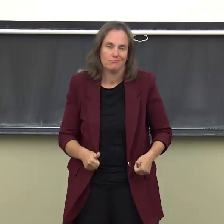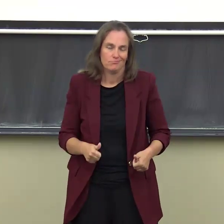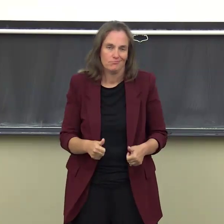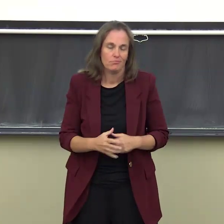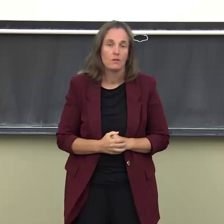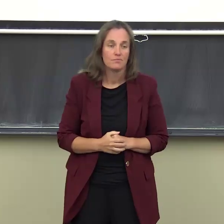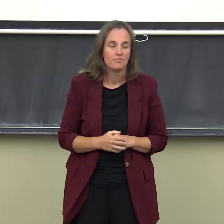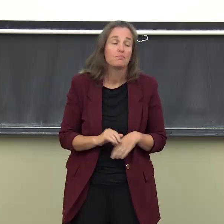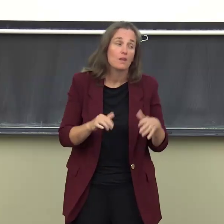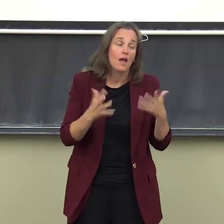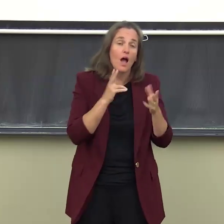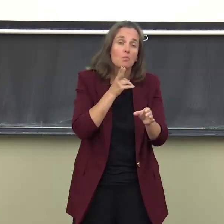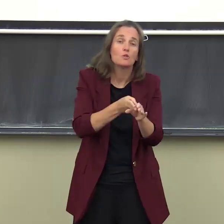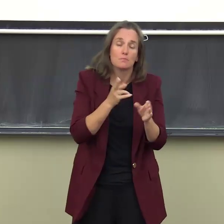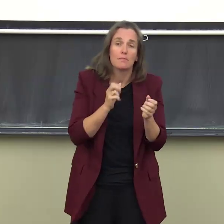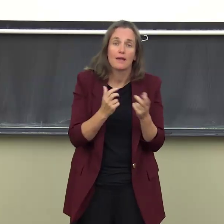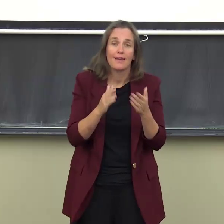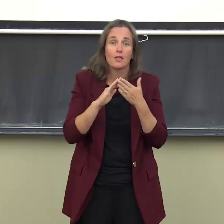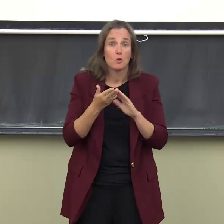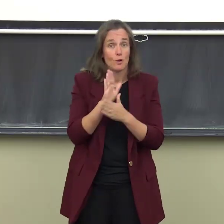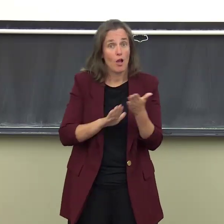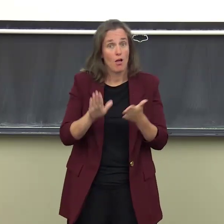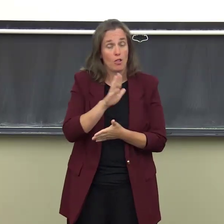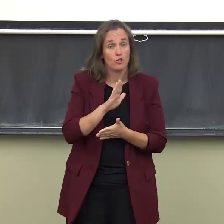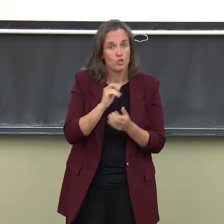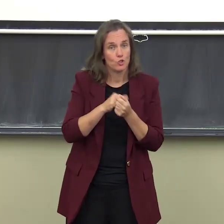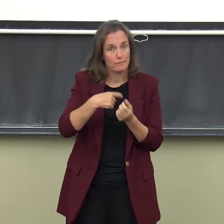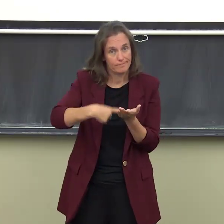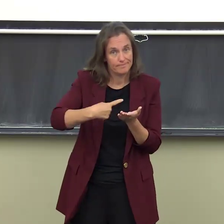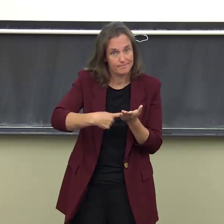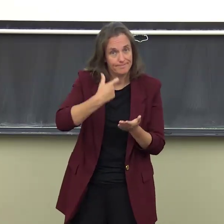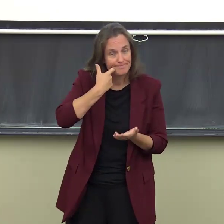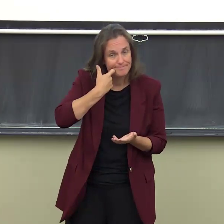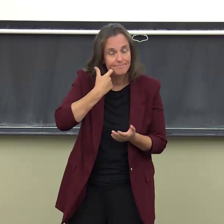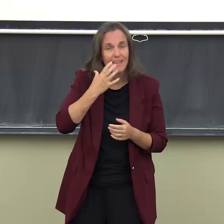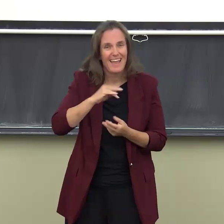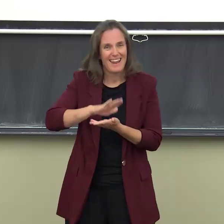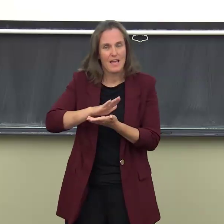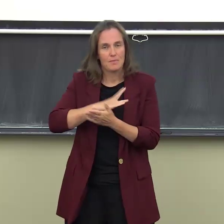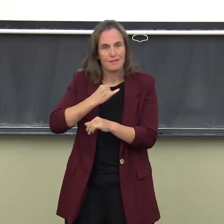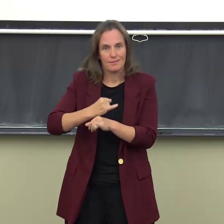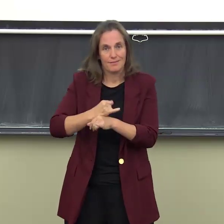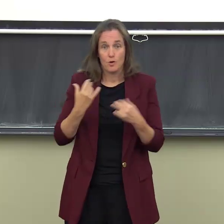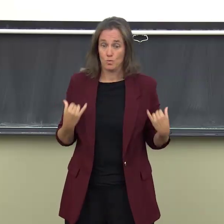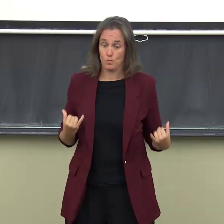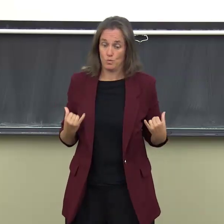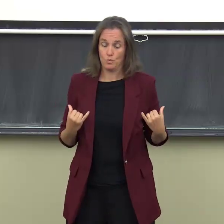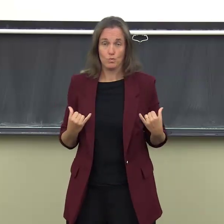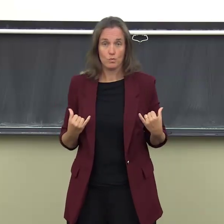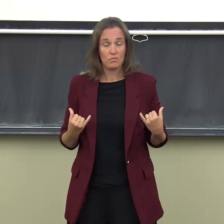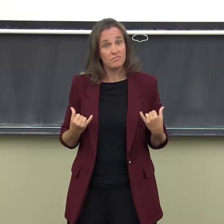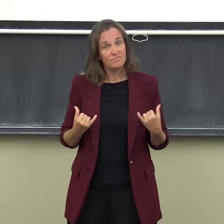I participated in a community college discussion, and academic institutions at the moment are